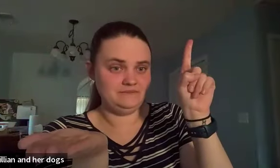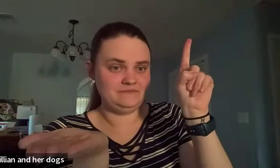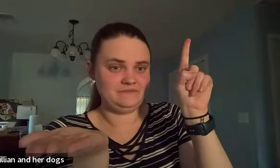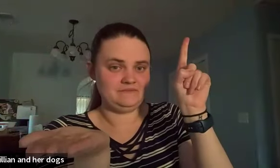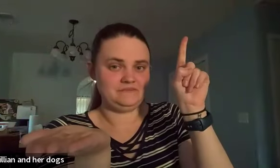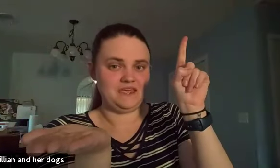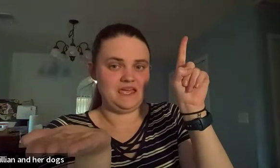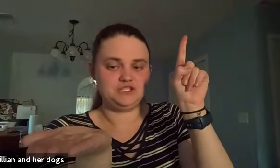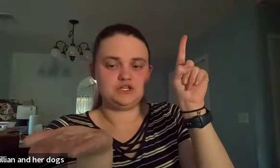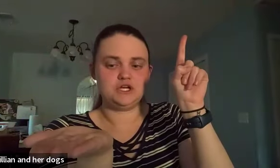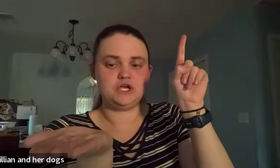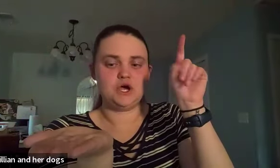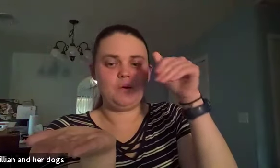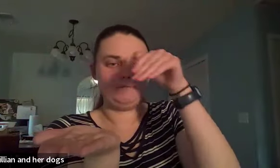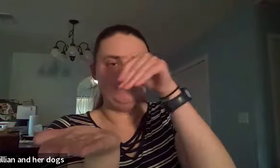finger, and you're gonna go